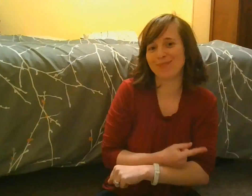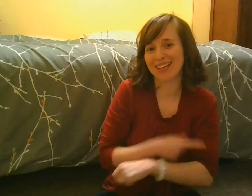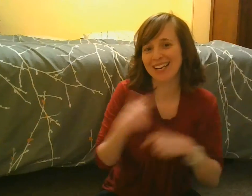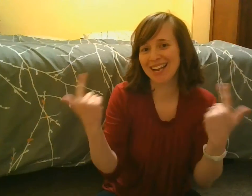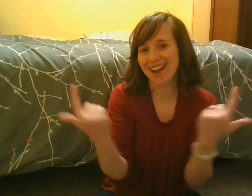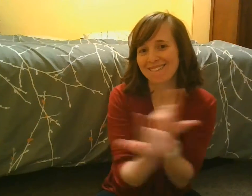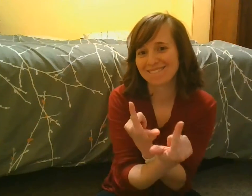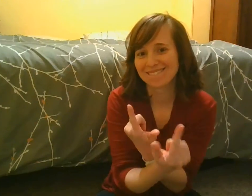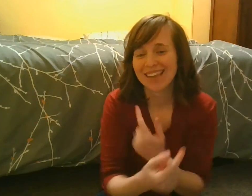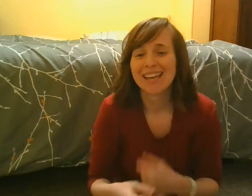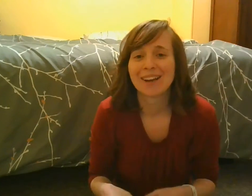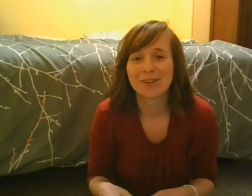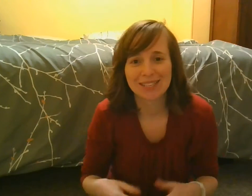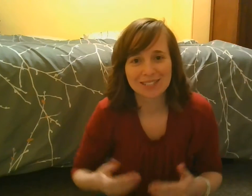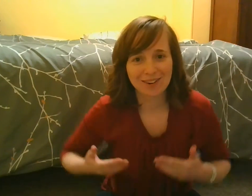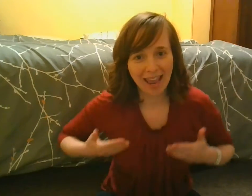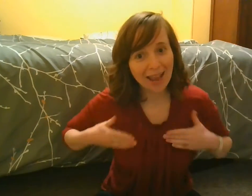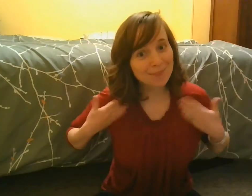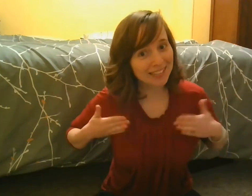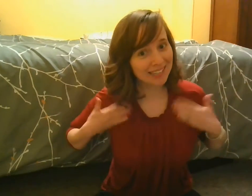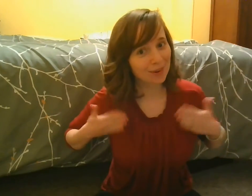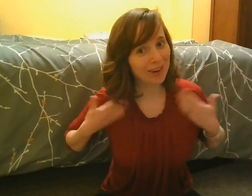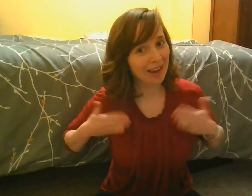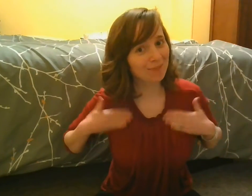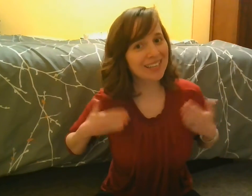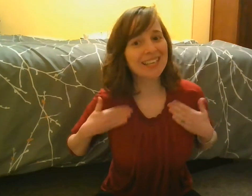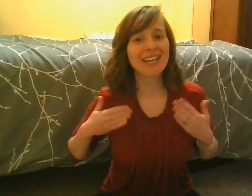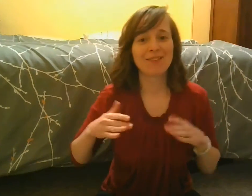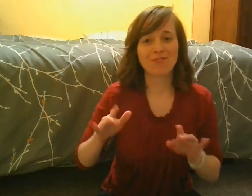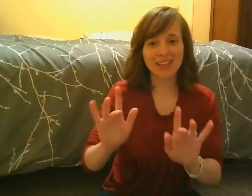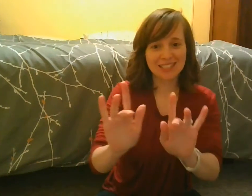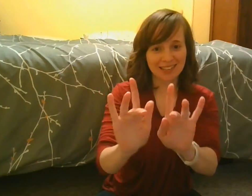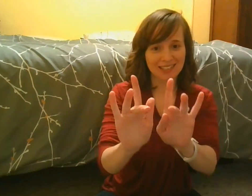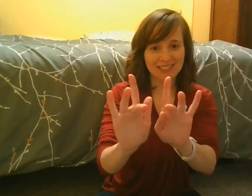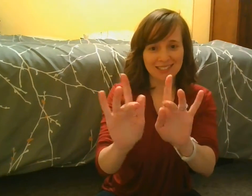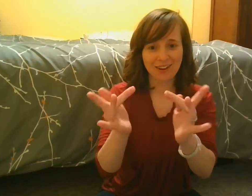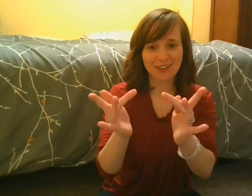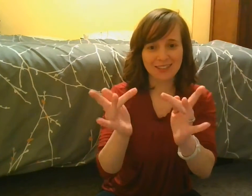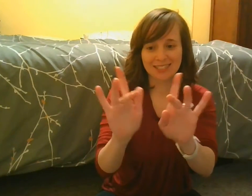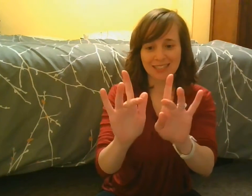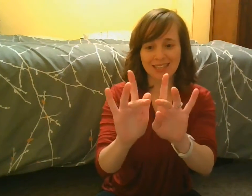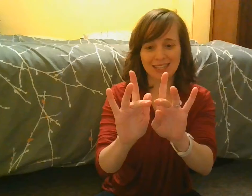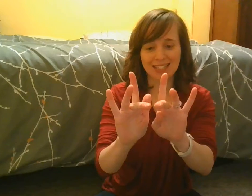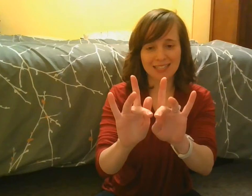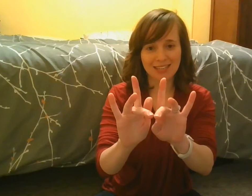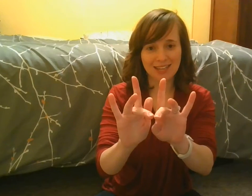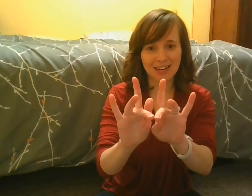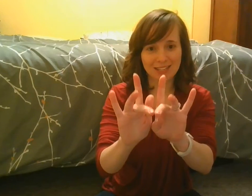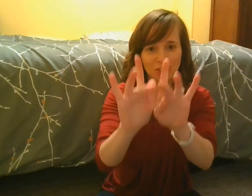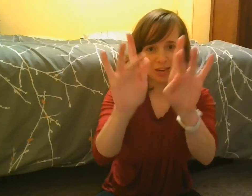everybody. Okay, so happy, remember happy. Valentine's, it's hearts like this, and you kind of shape